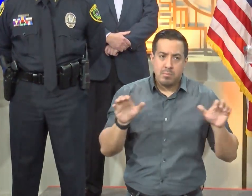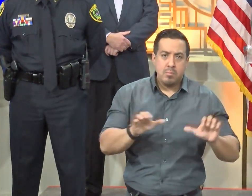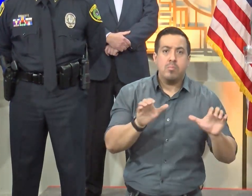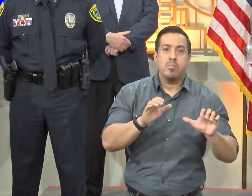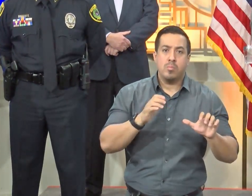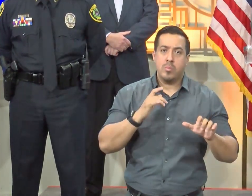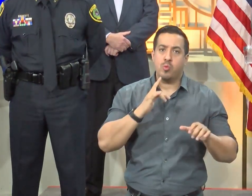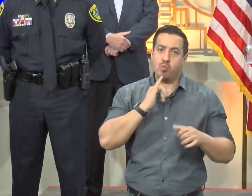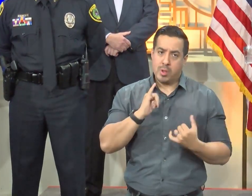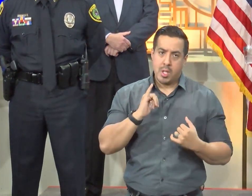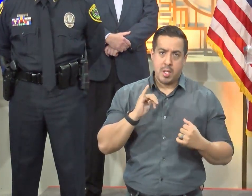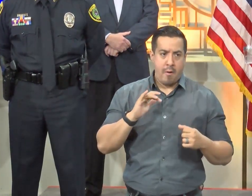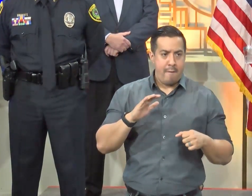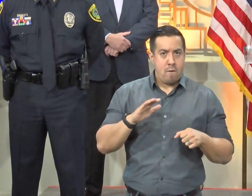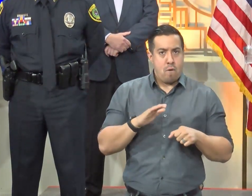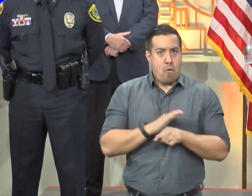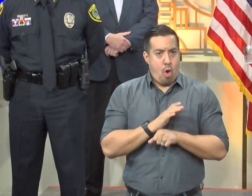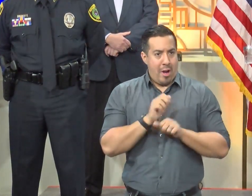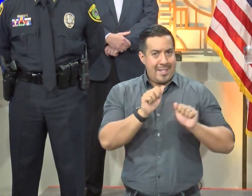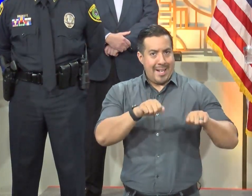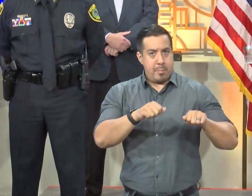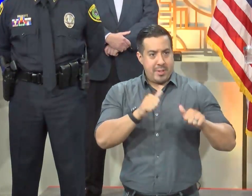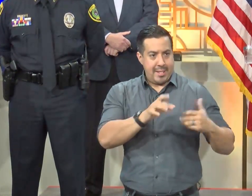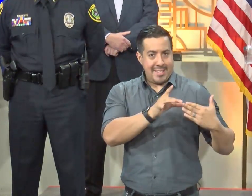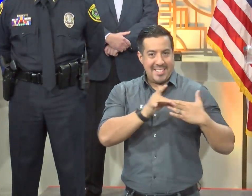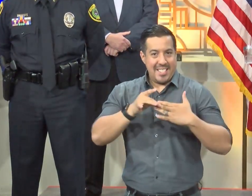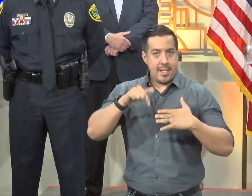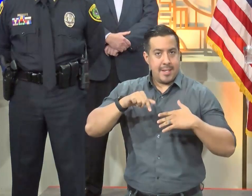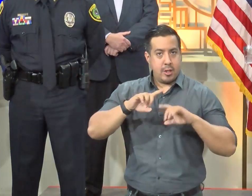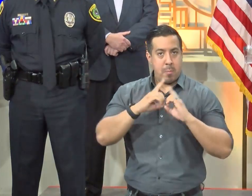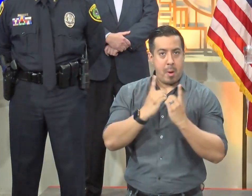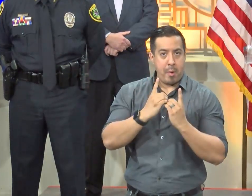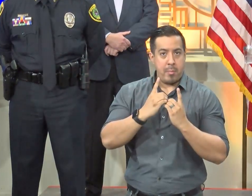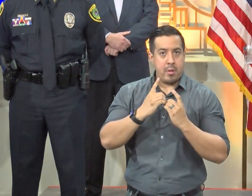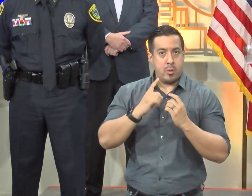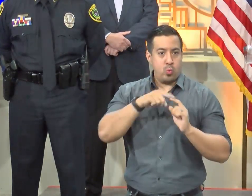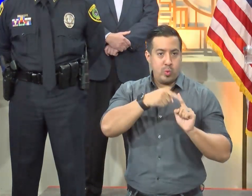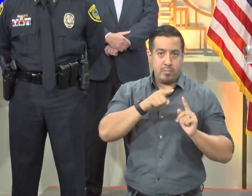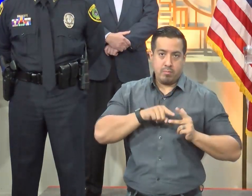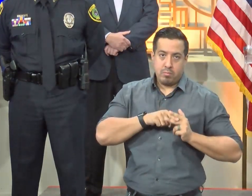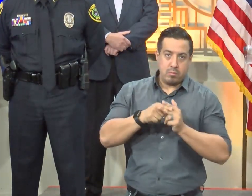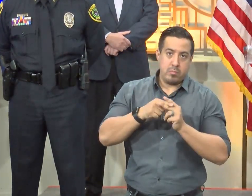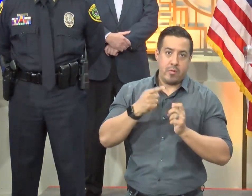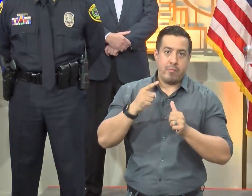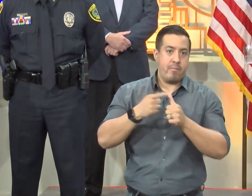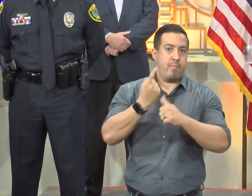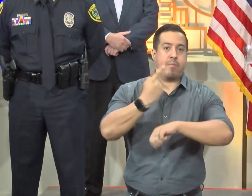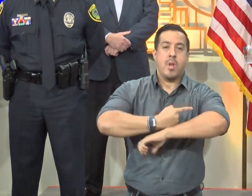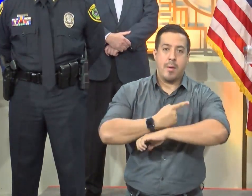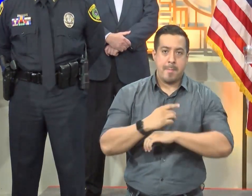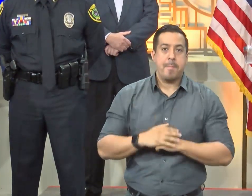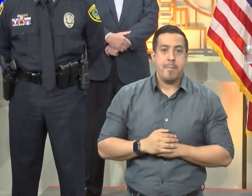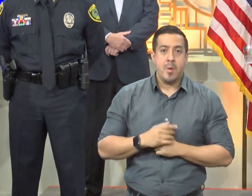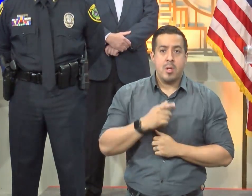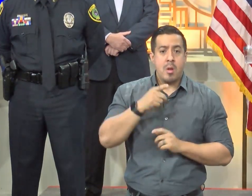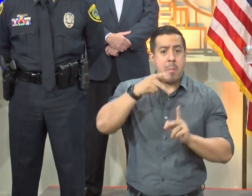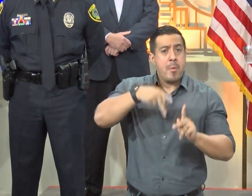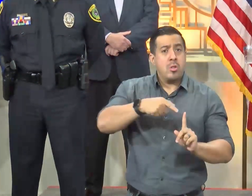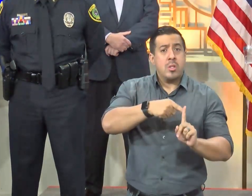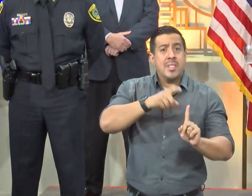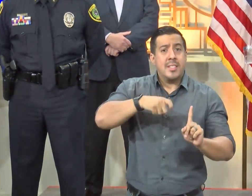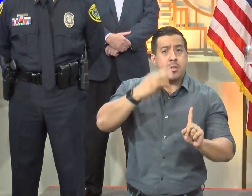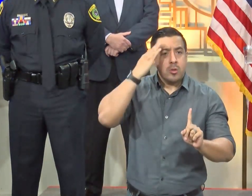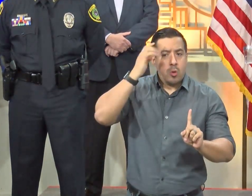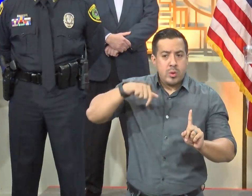fully, capable of leading this department from day one, who knows the city,